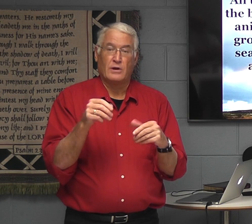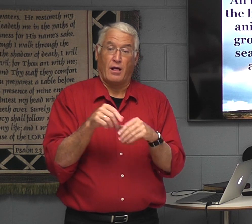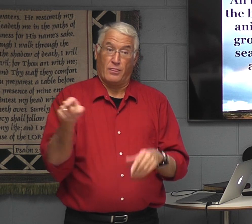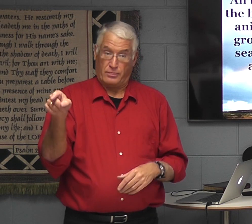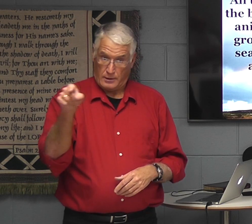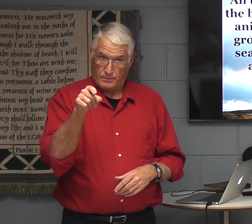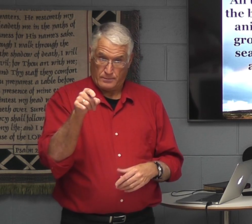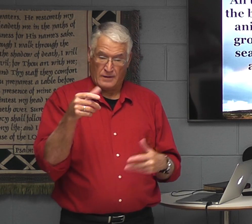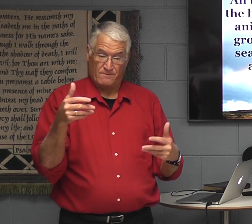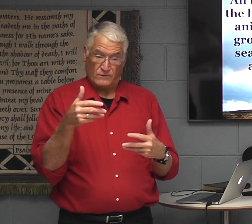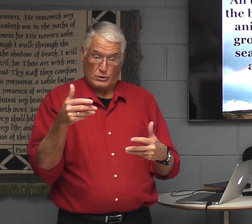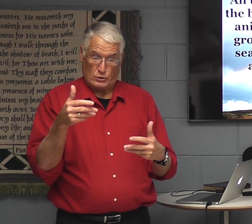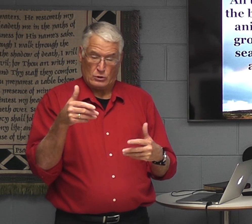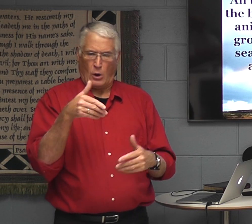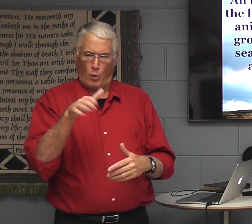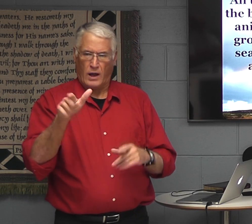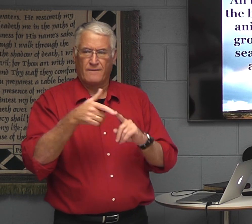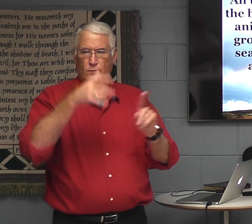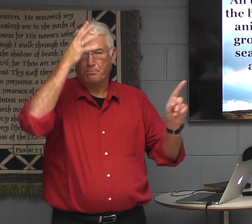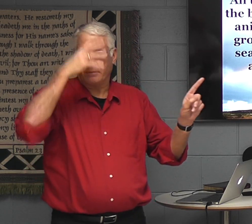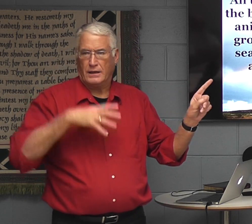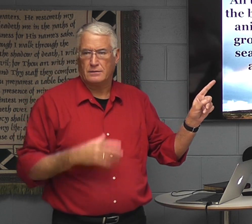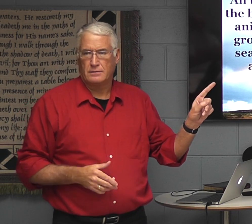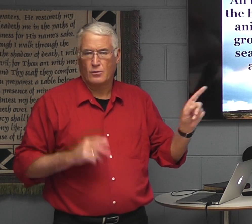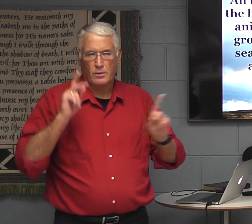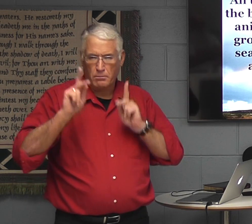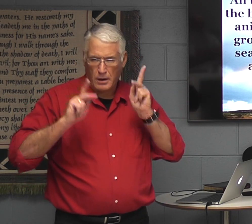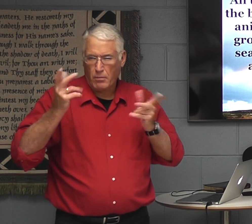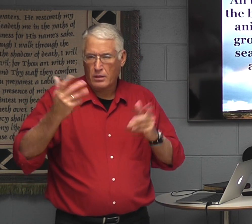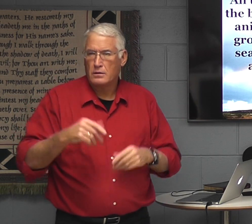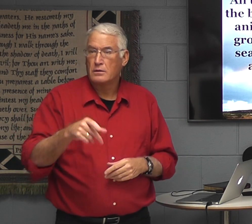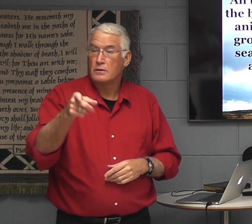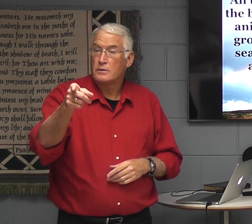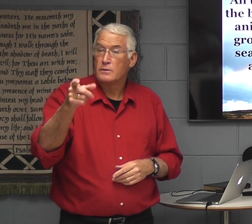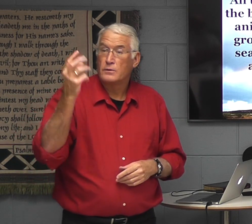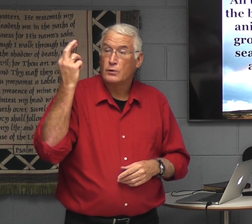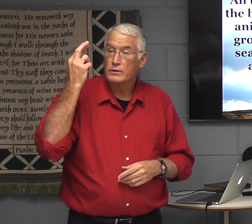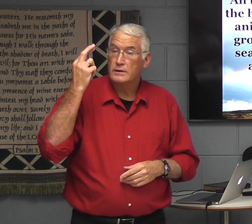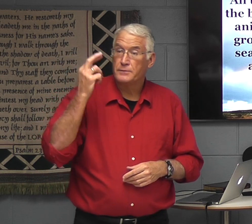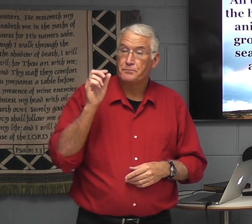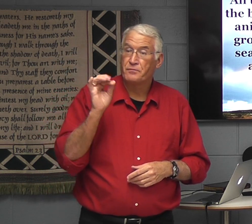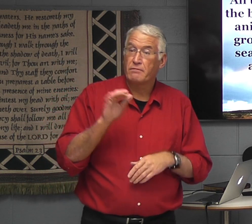So God puts that fear in them to run from man and people.